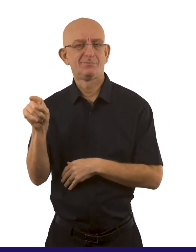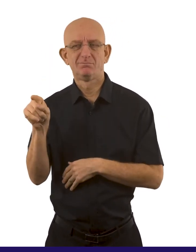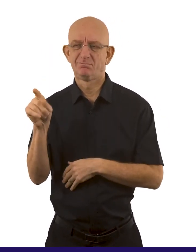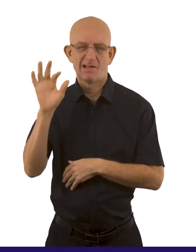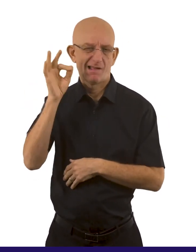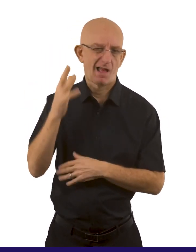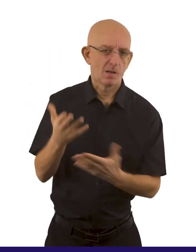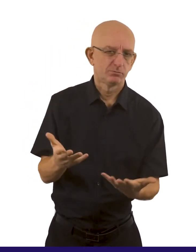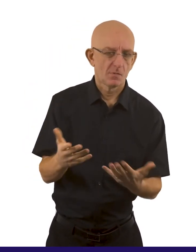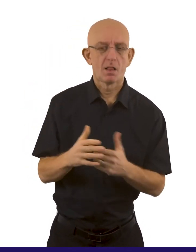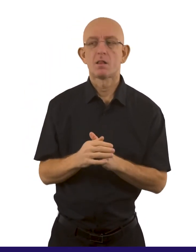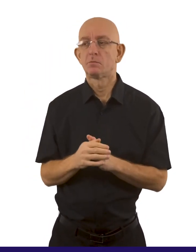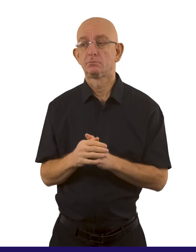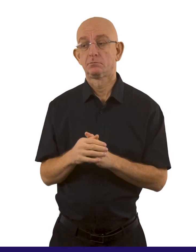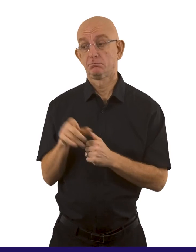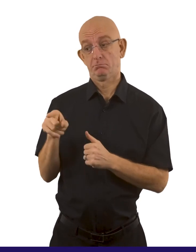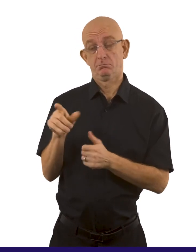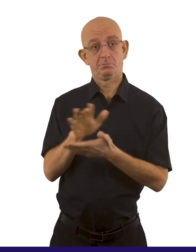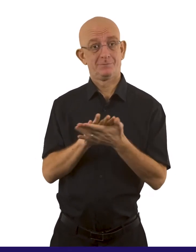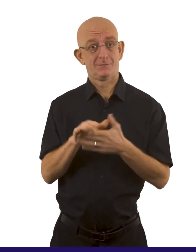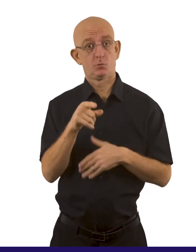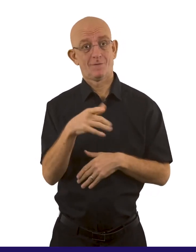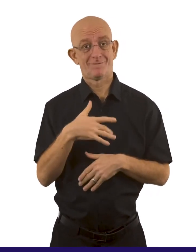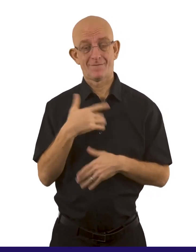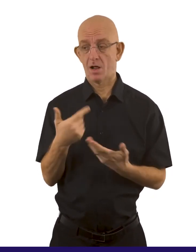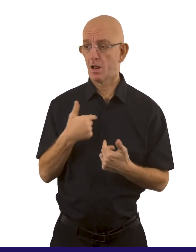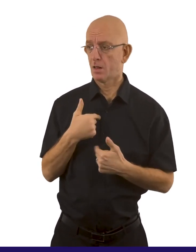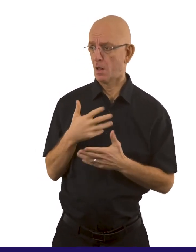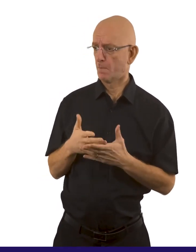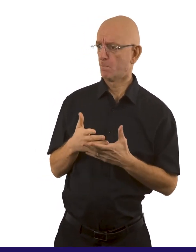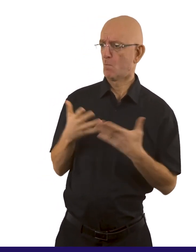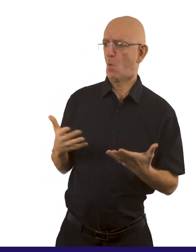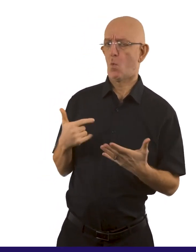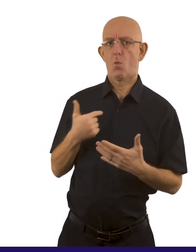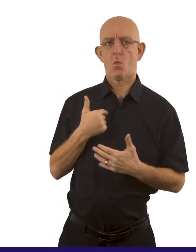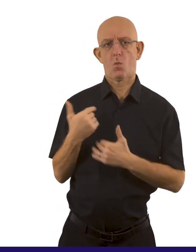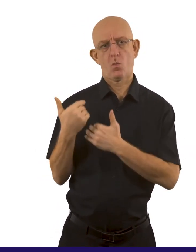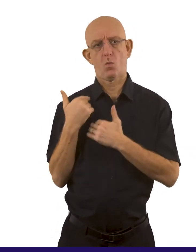services make you feel more or less in control of your life?